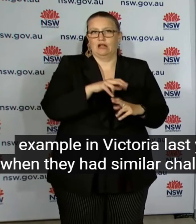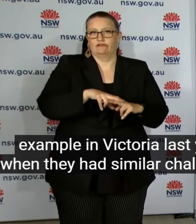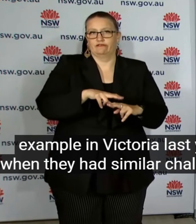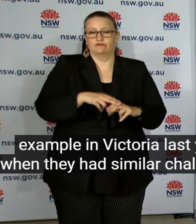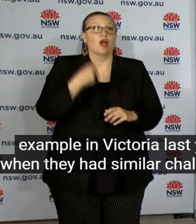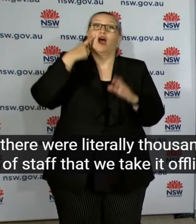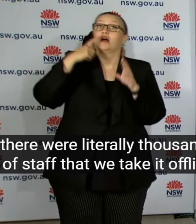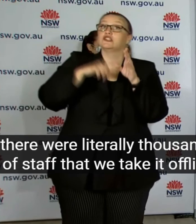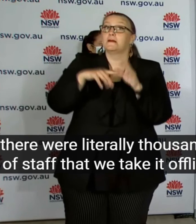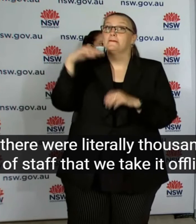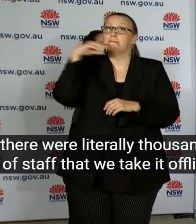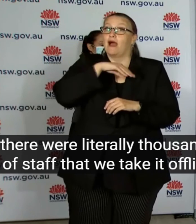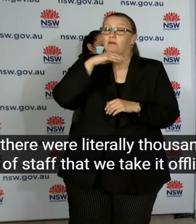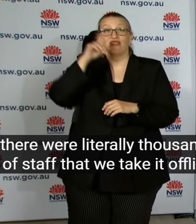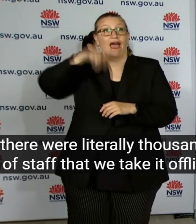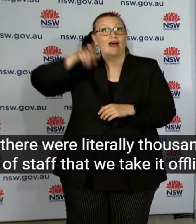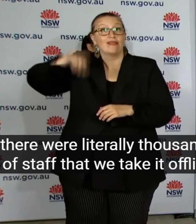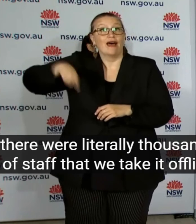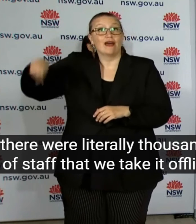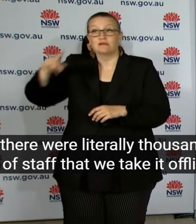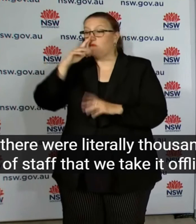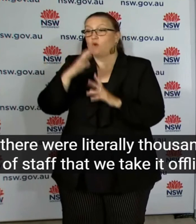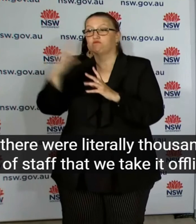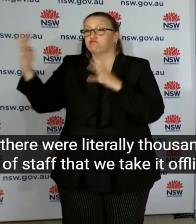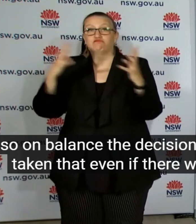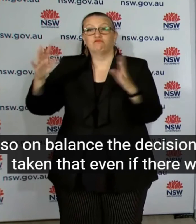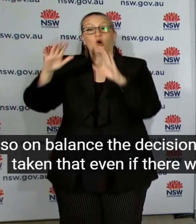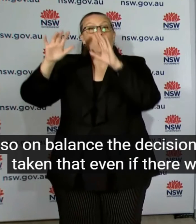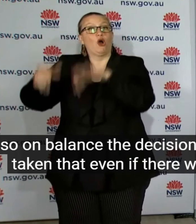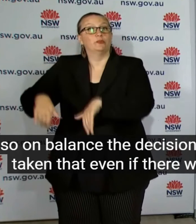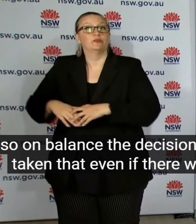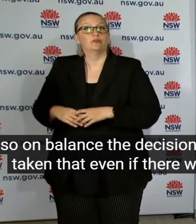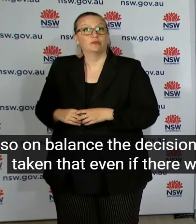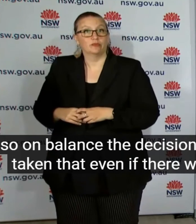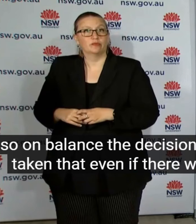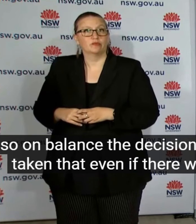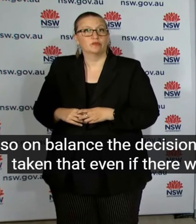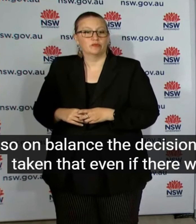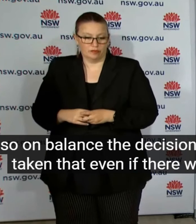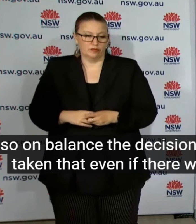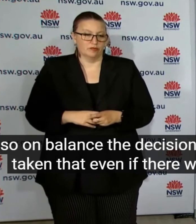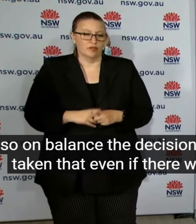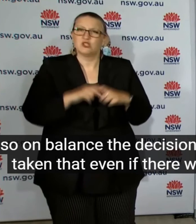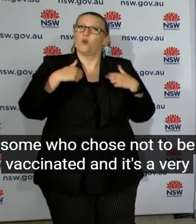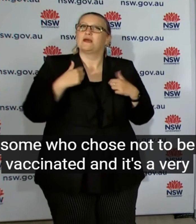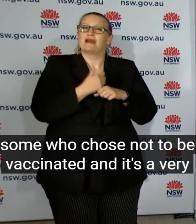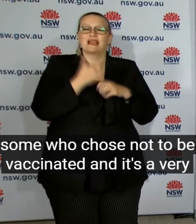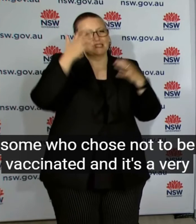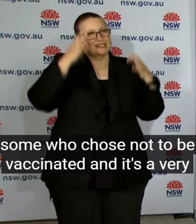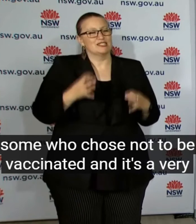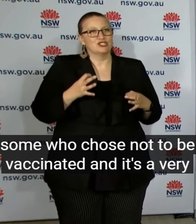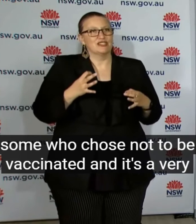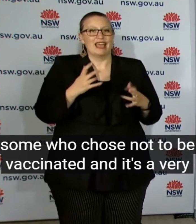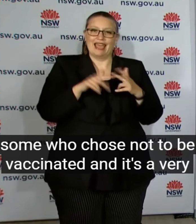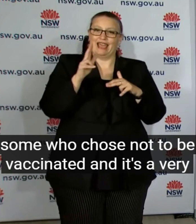on balance, the decision was taken that even if there were some who chose not to be vaccinated, and it's a very disappointing position if they do, that we are